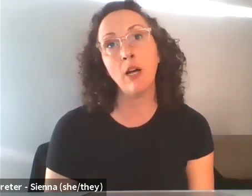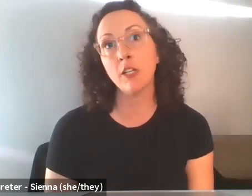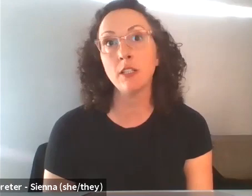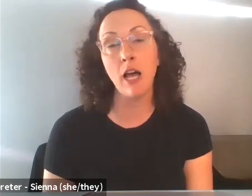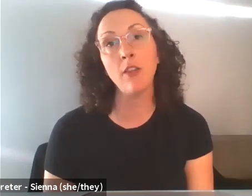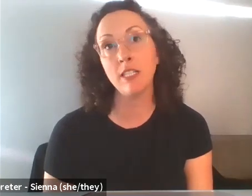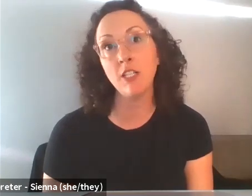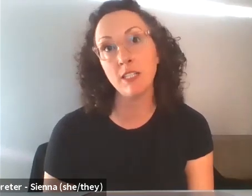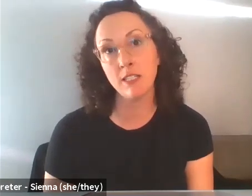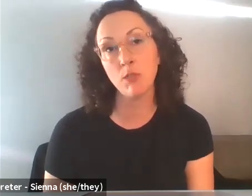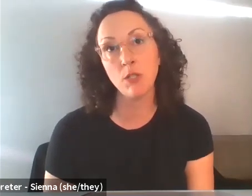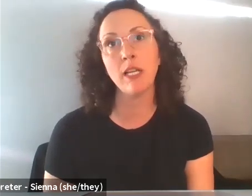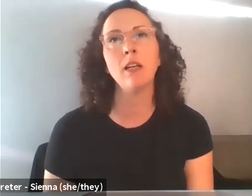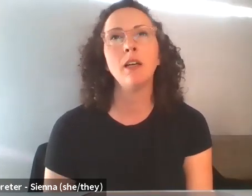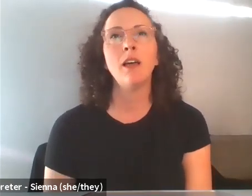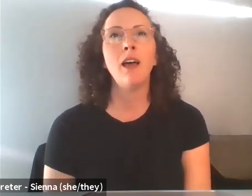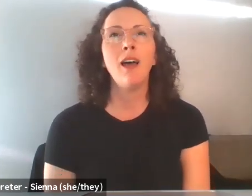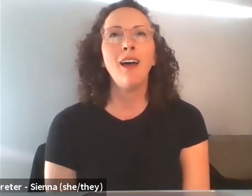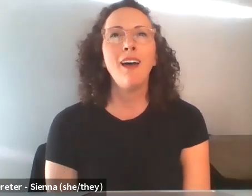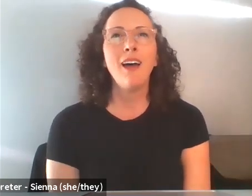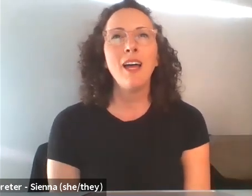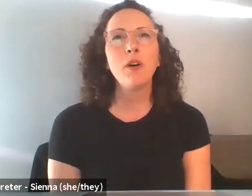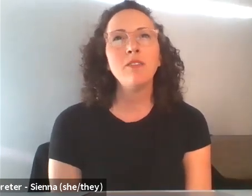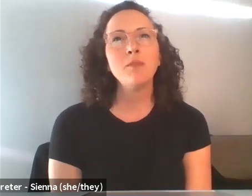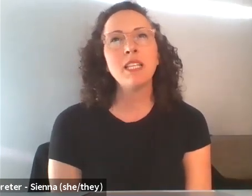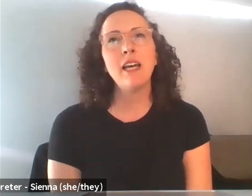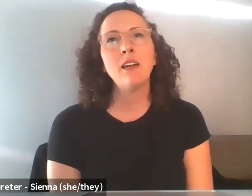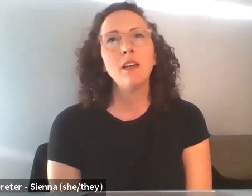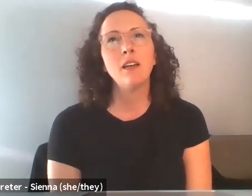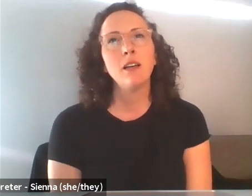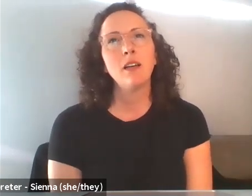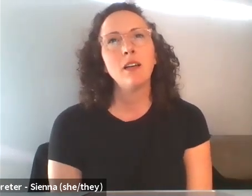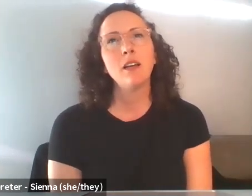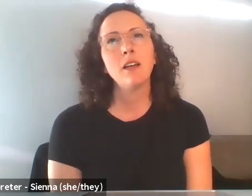how the teaching assistant was doing. And one of them said,